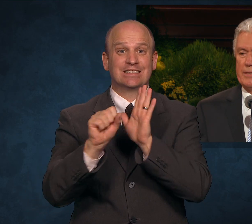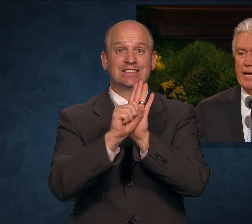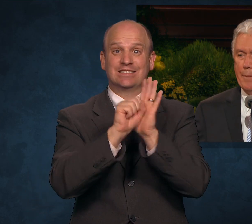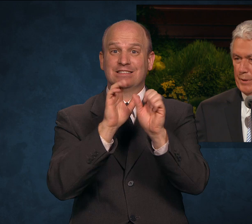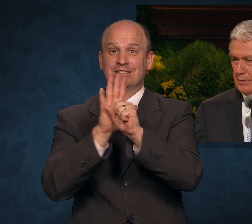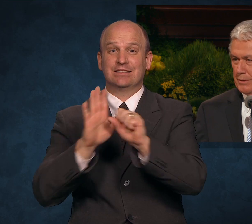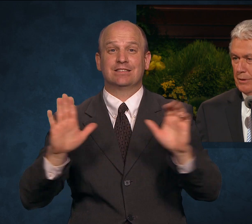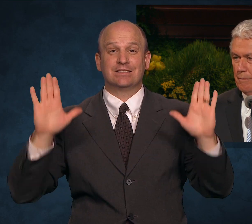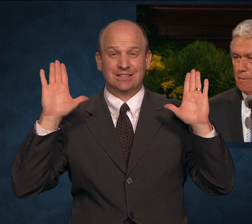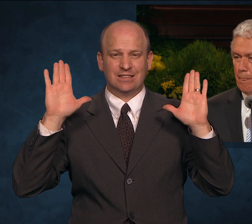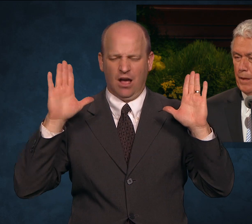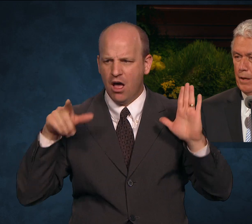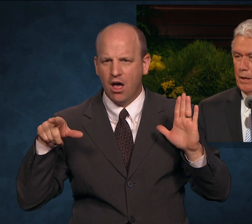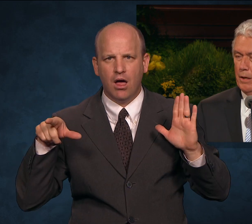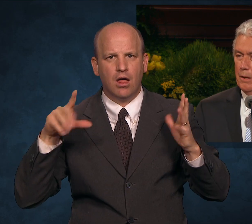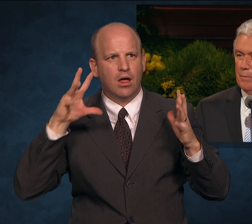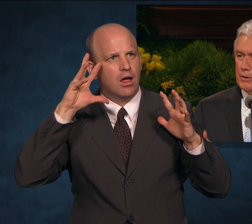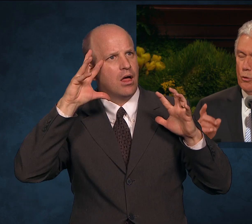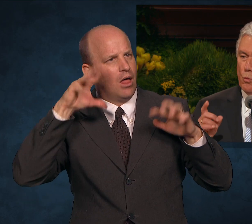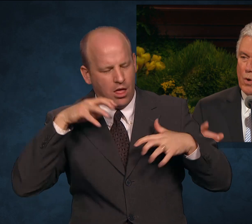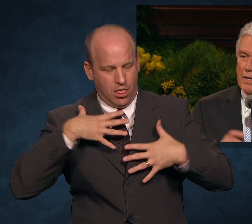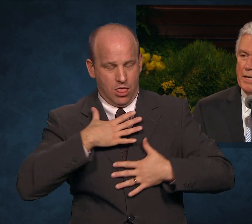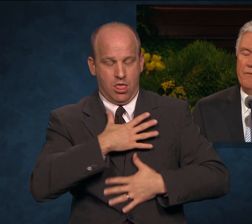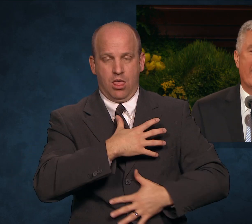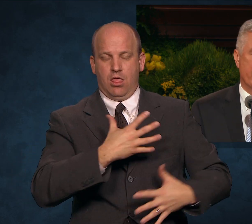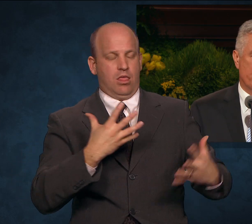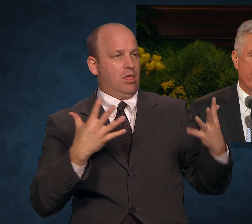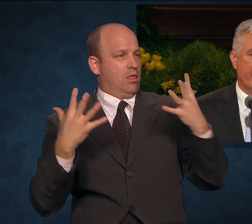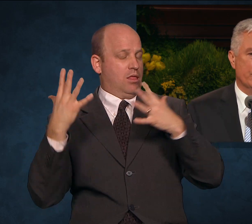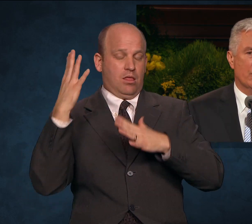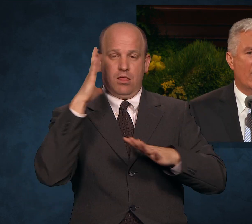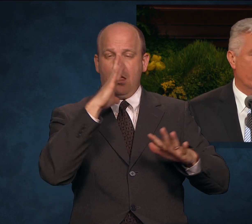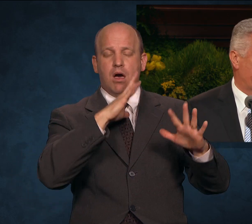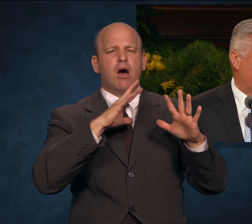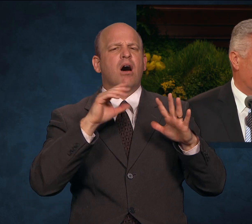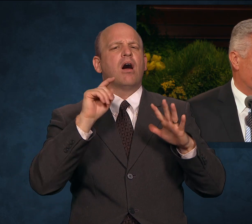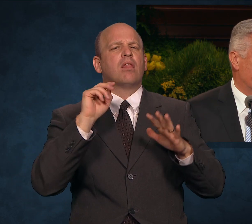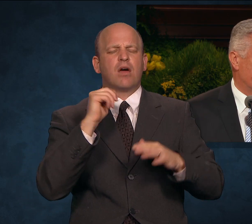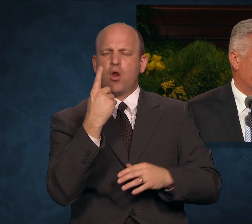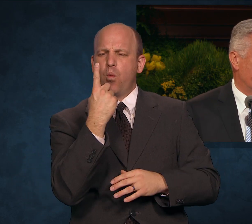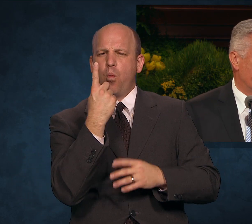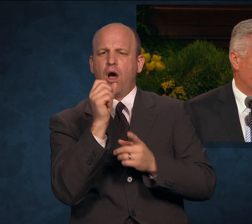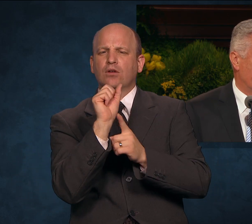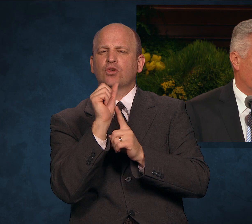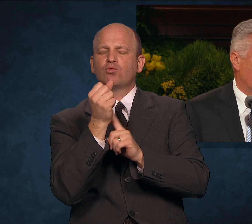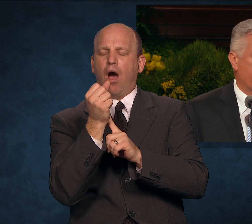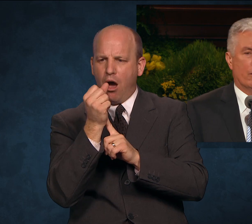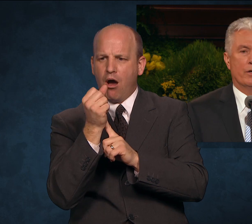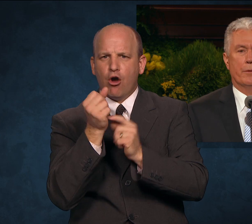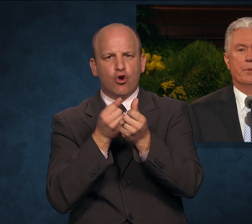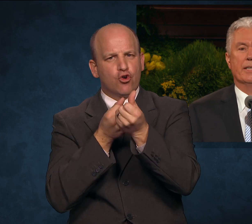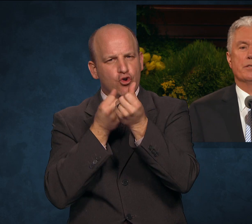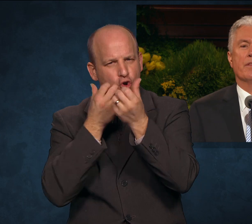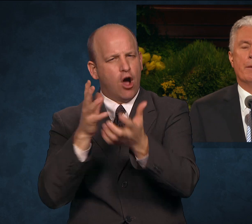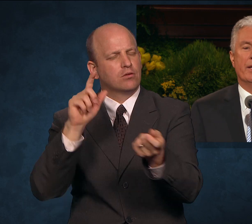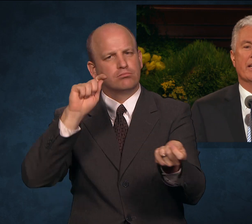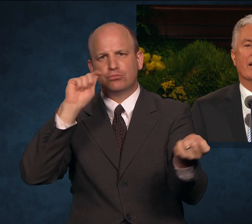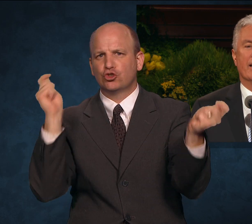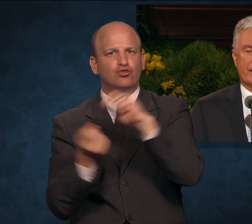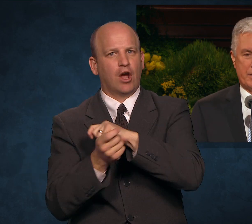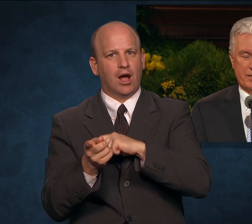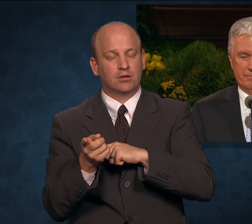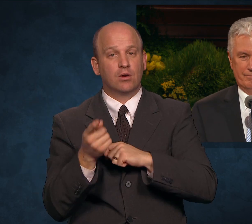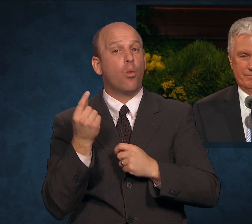what has just happened but one event changed all of that their lord appeared to them